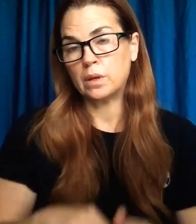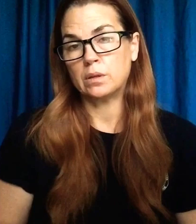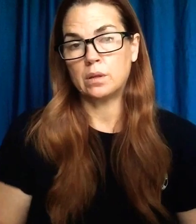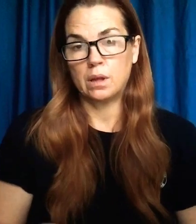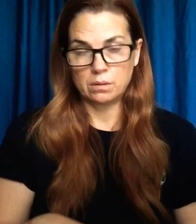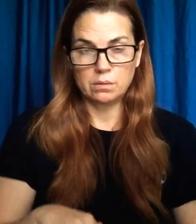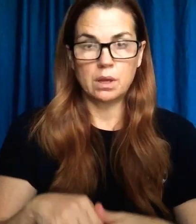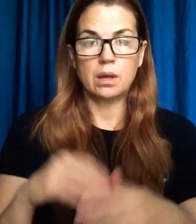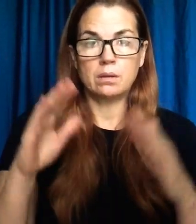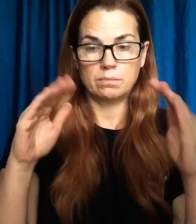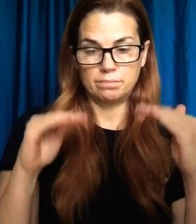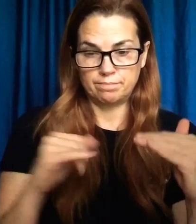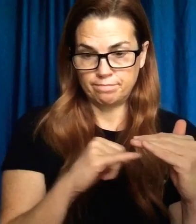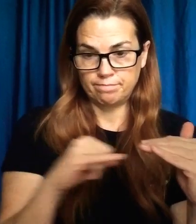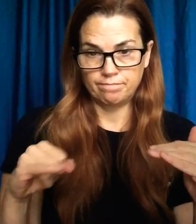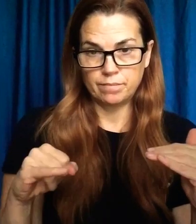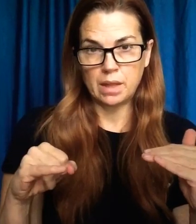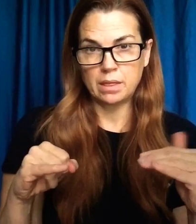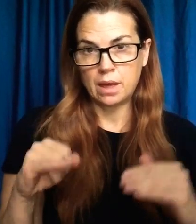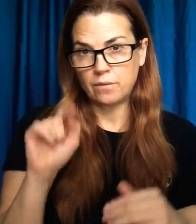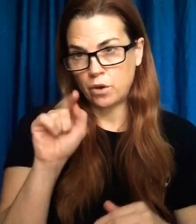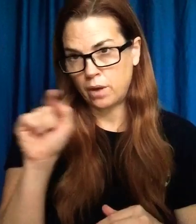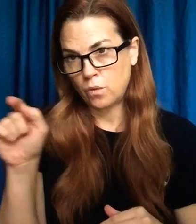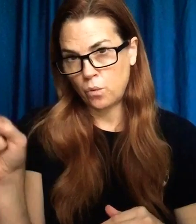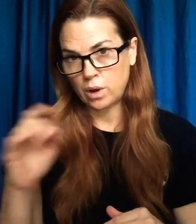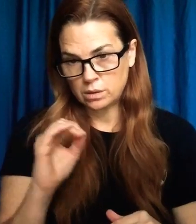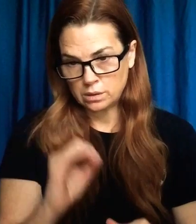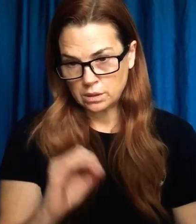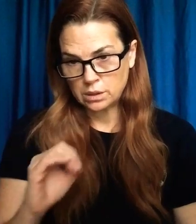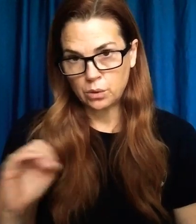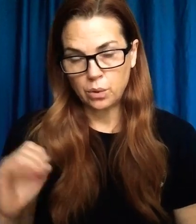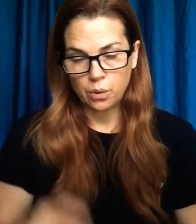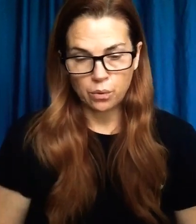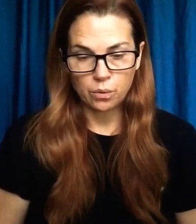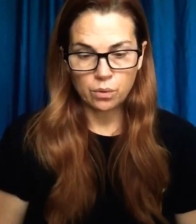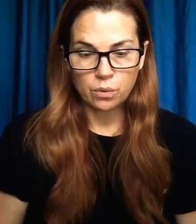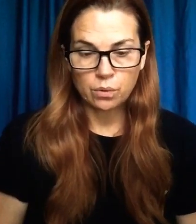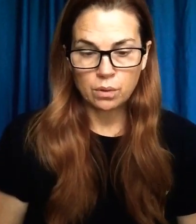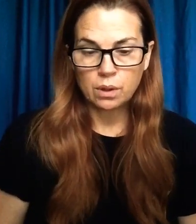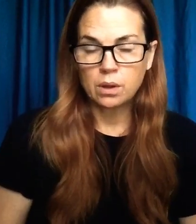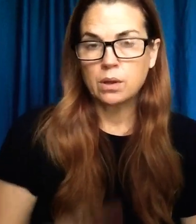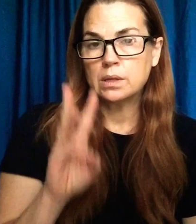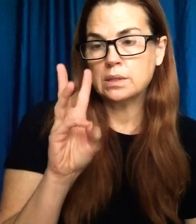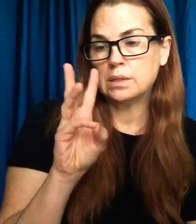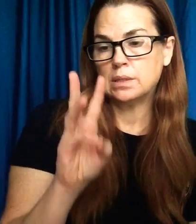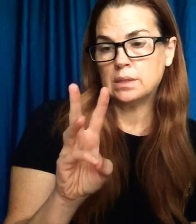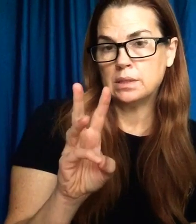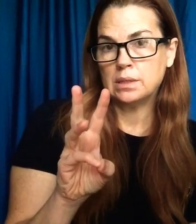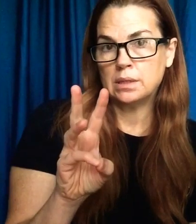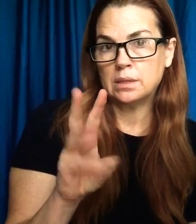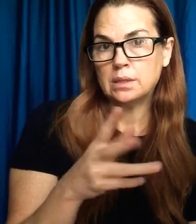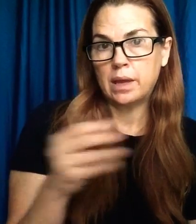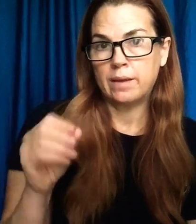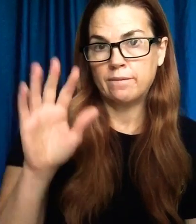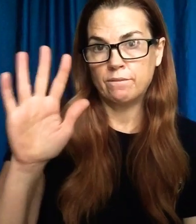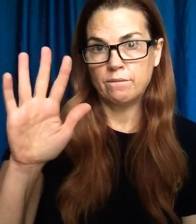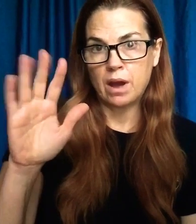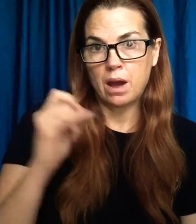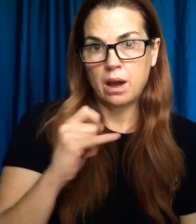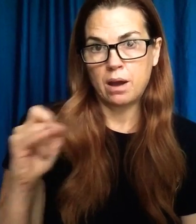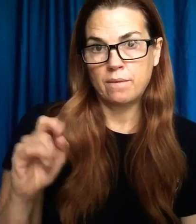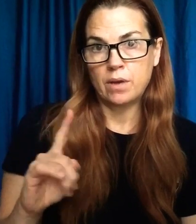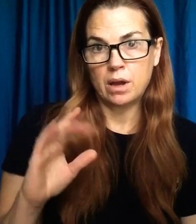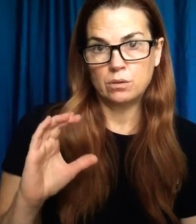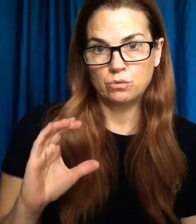important. Then I'm going to put a fraction under the decimal, put a 1 under the decimal, and a 0 for each digit I see. So this